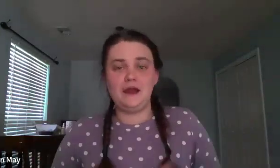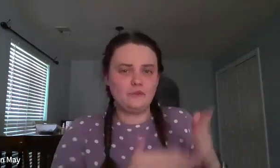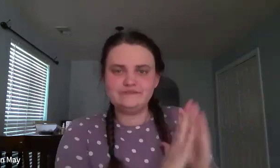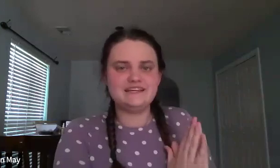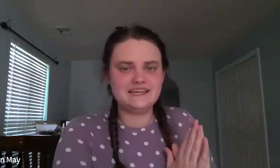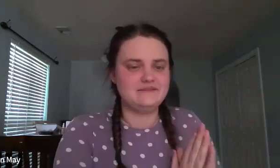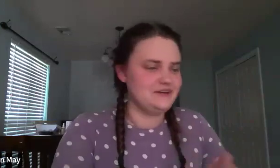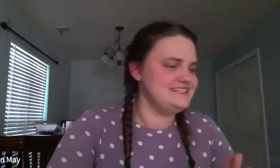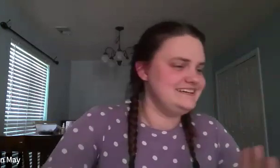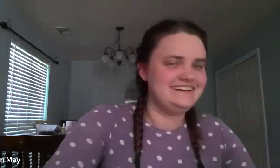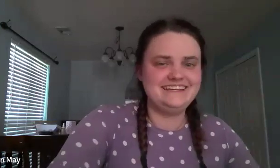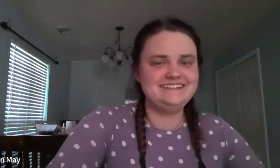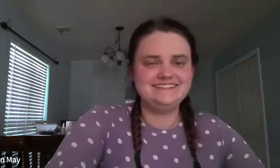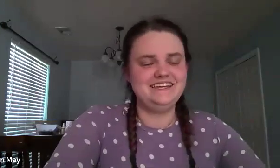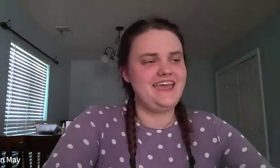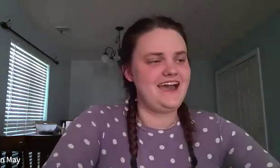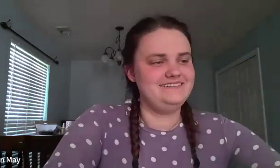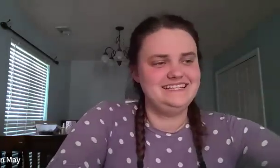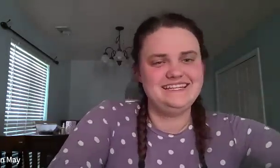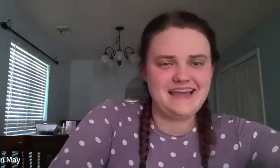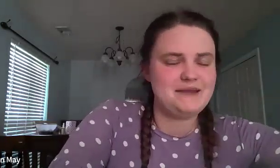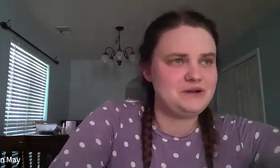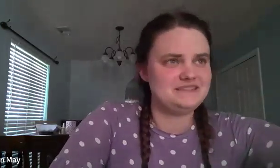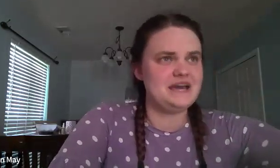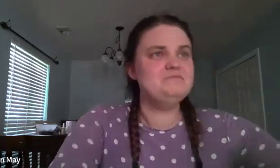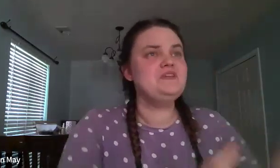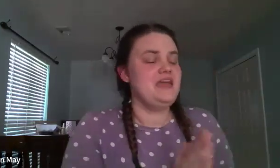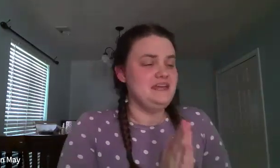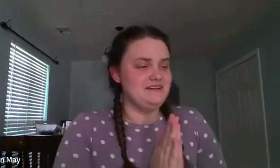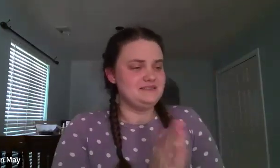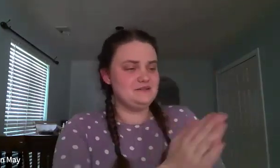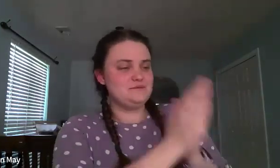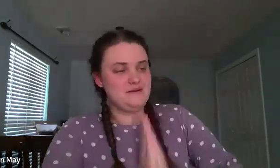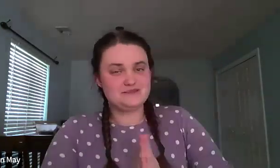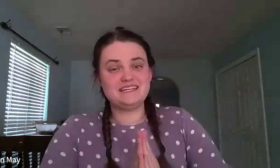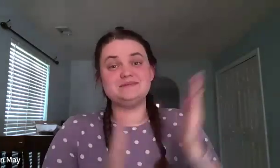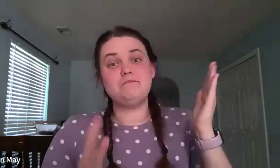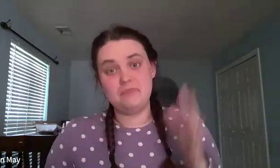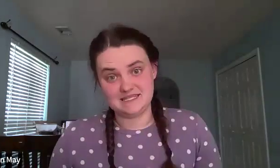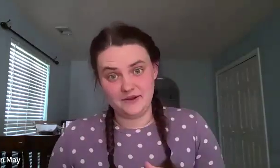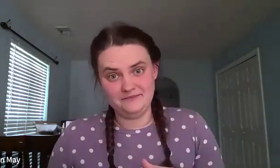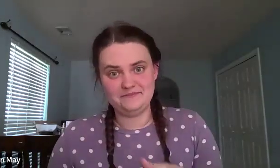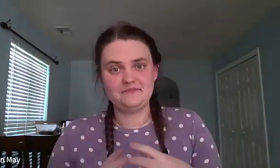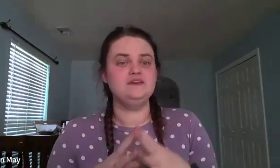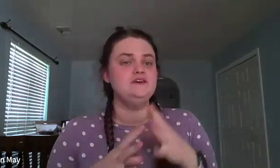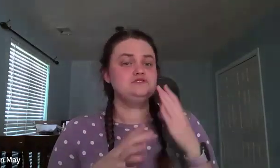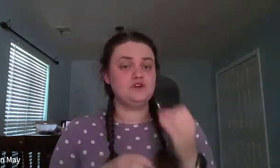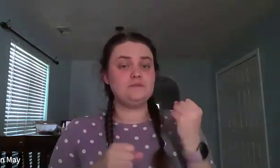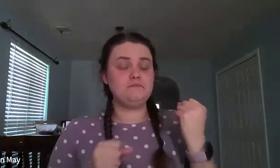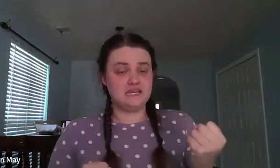Well, that time y'all did hear it. I had to put him outside. Anyways, so back what I was going to say is baseball. So for baseball,